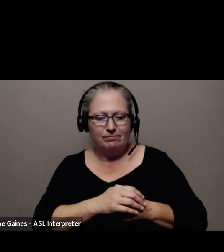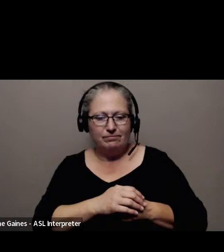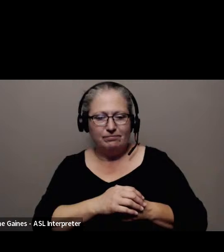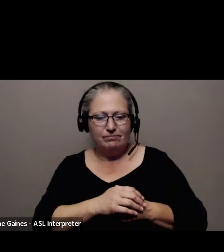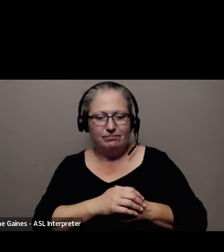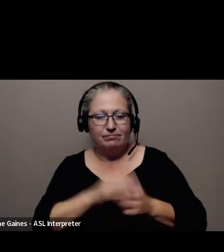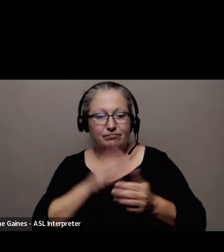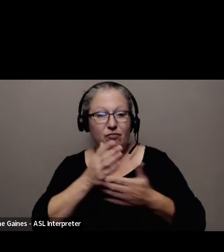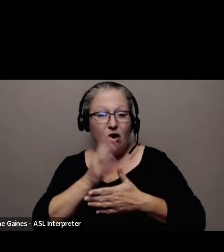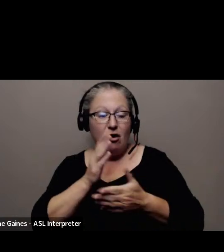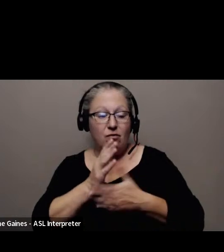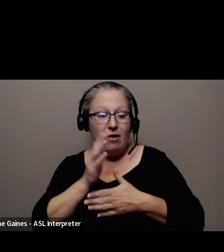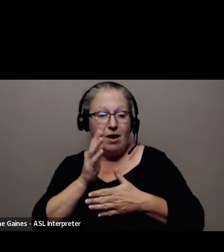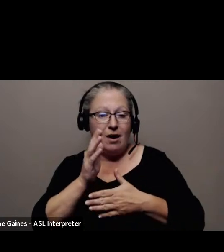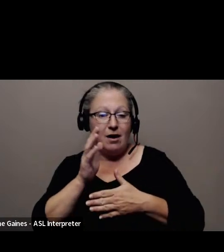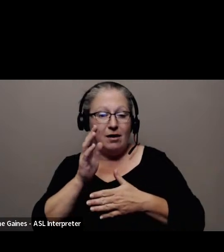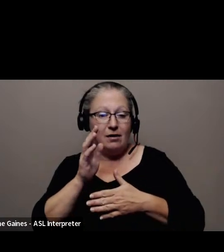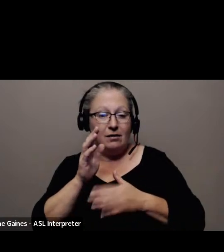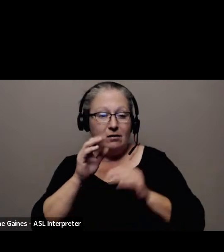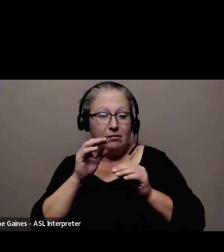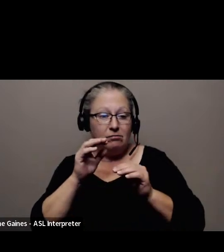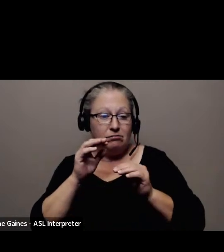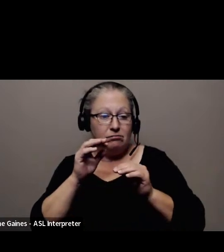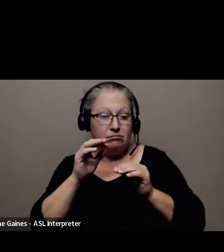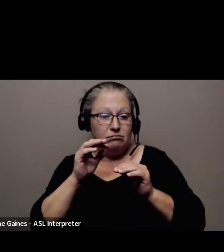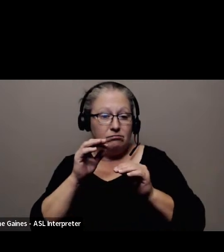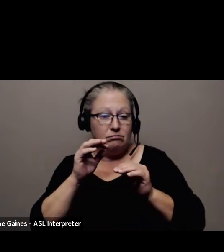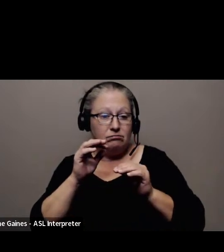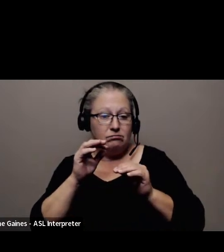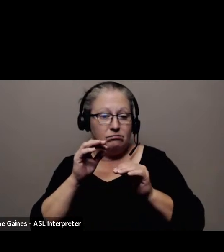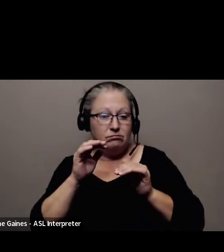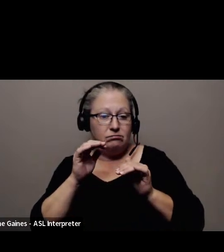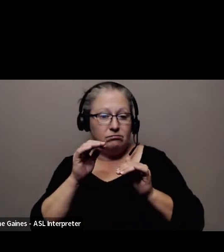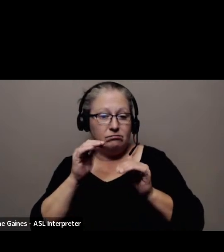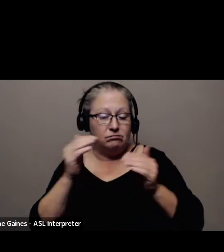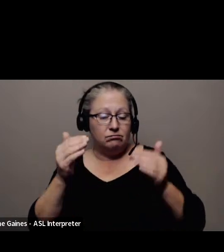All right, going on to. I wish.